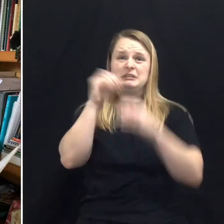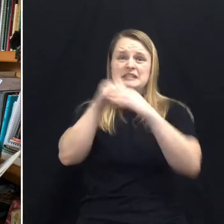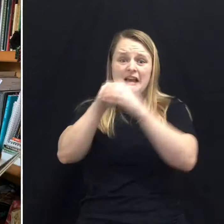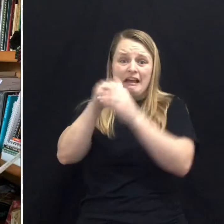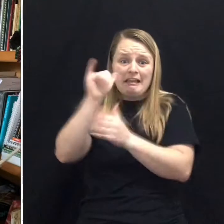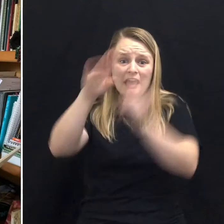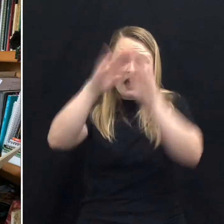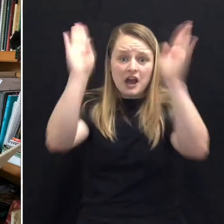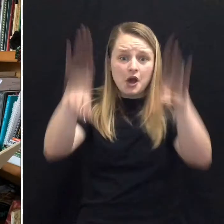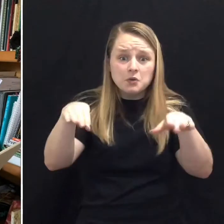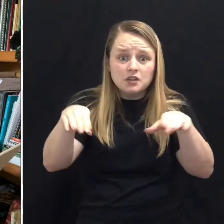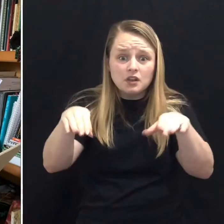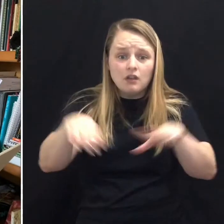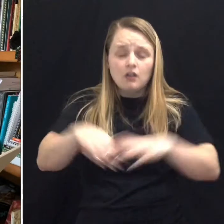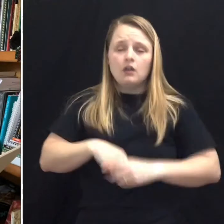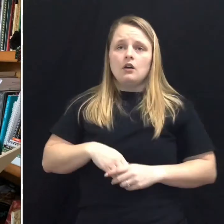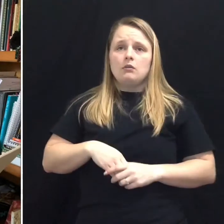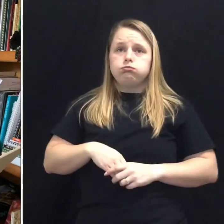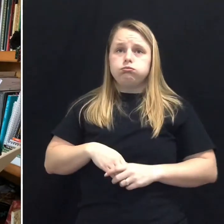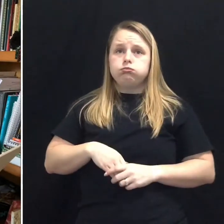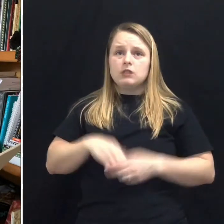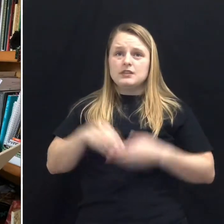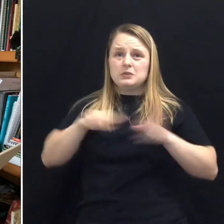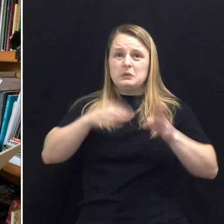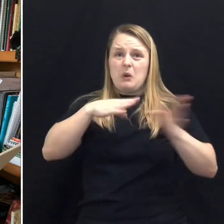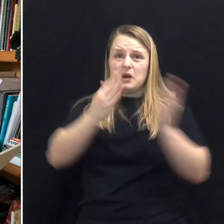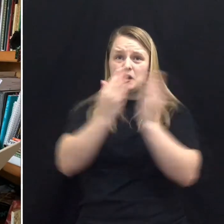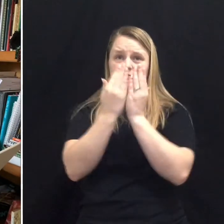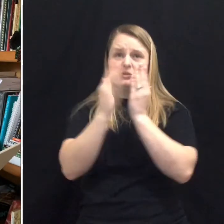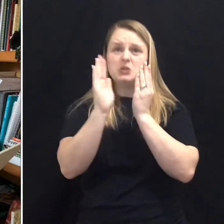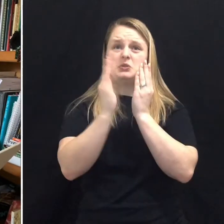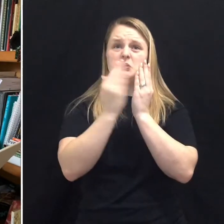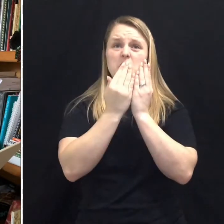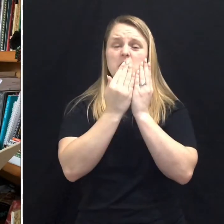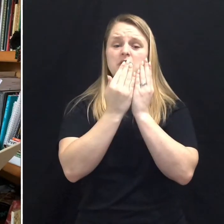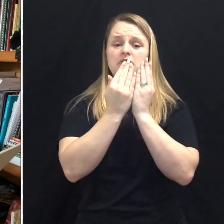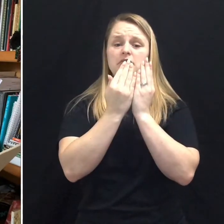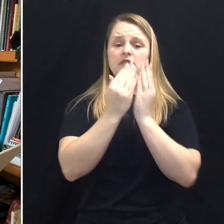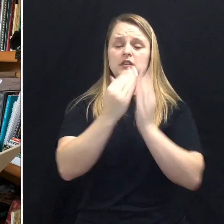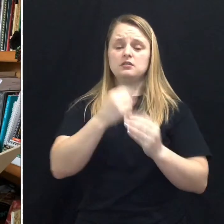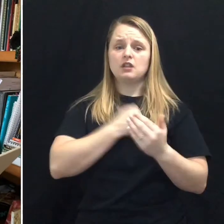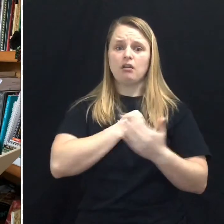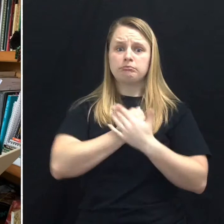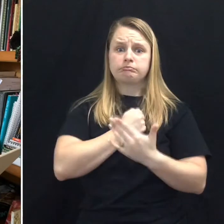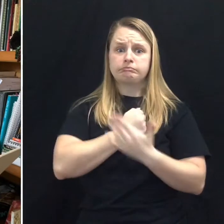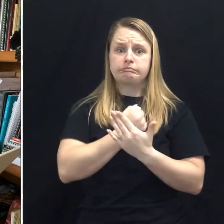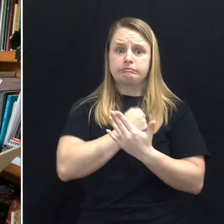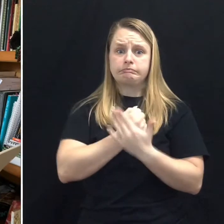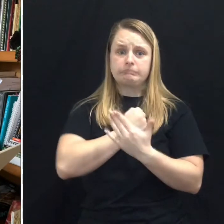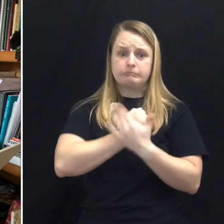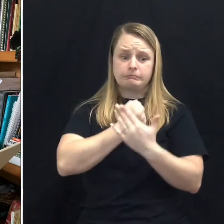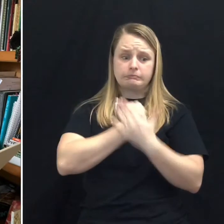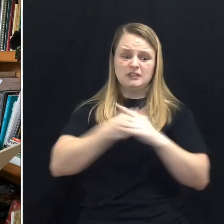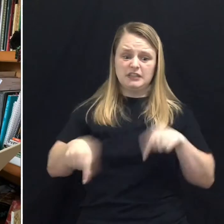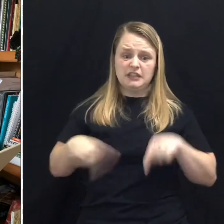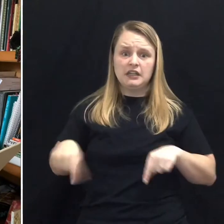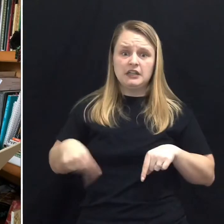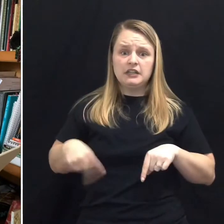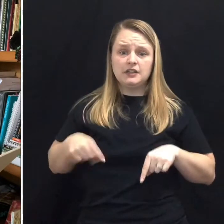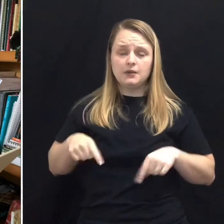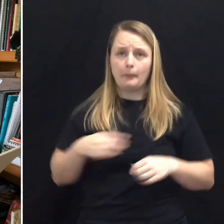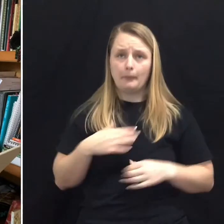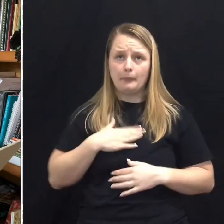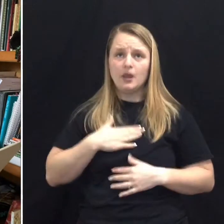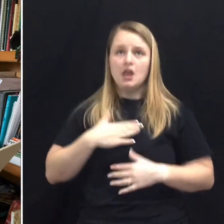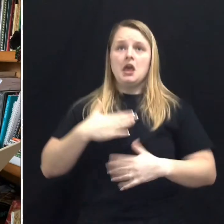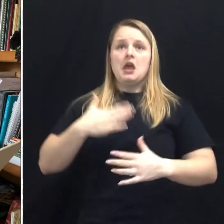Oh no. The boy's heart was pounding when he arrived at the huge door. He took a deep